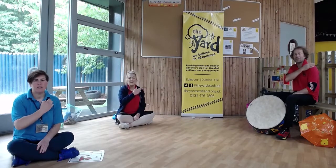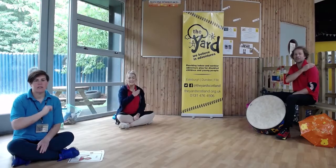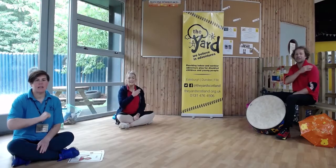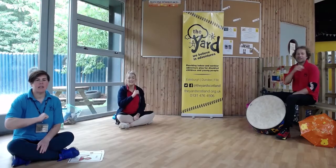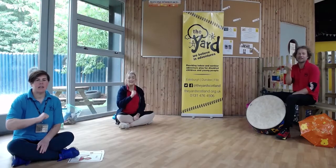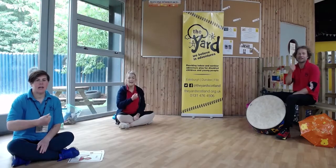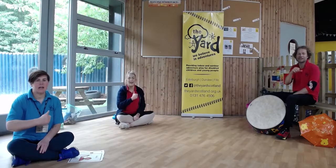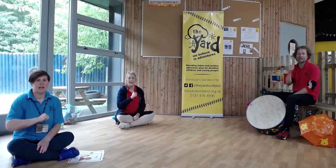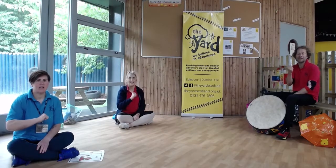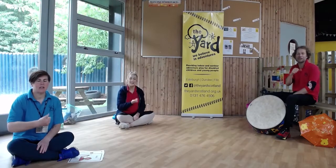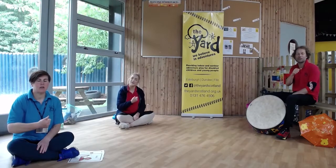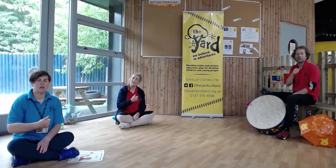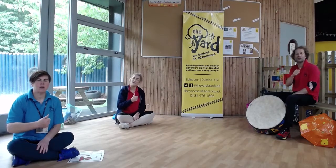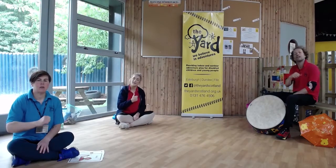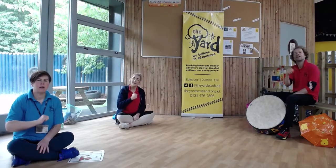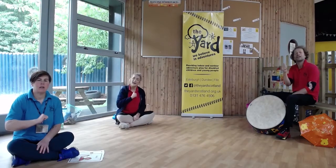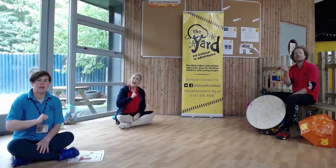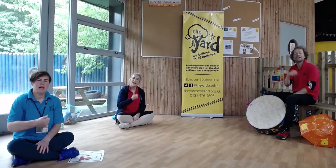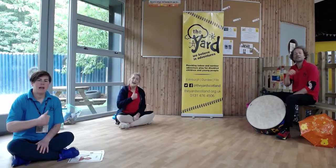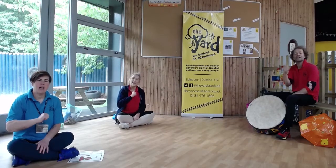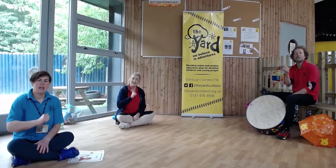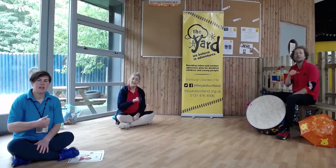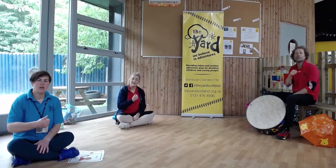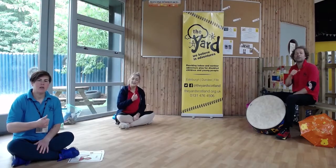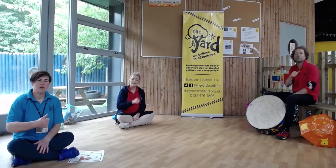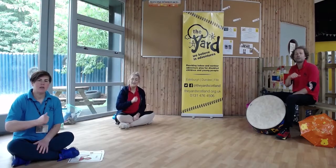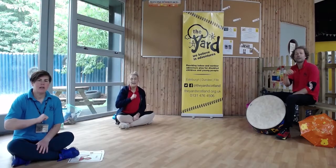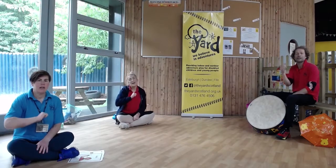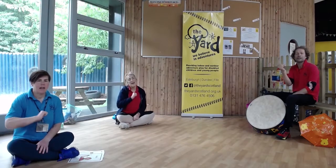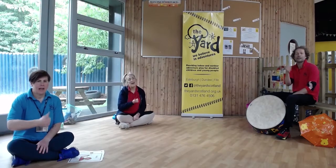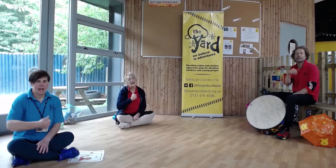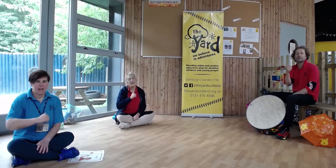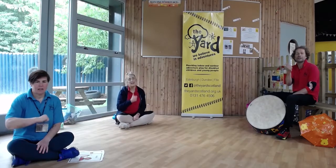everybody, hello, hello, hello,